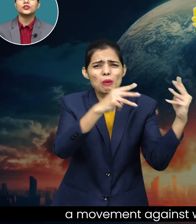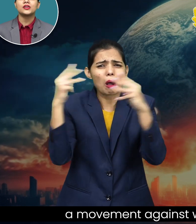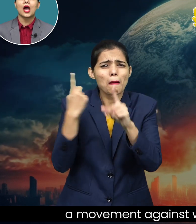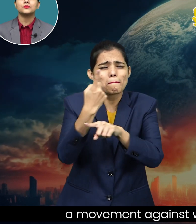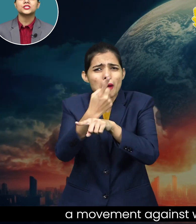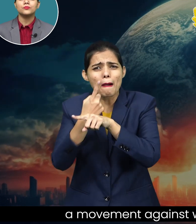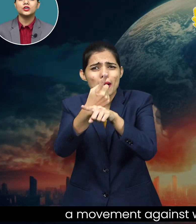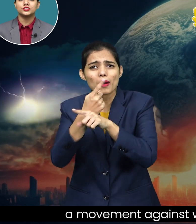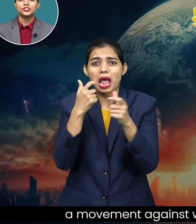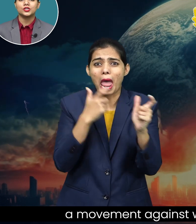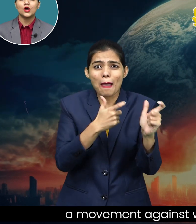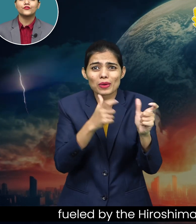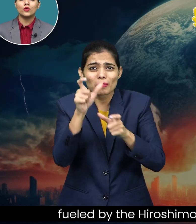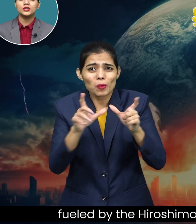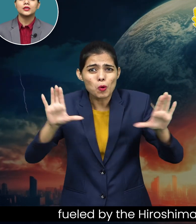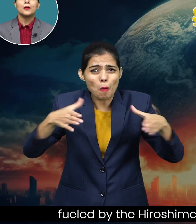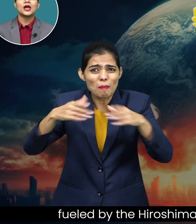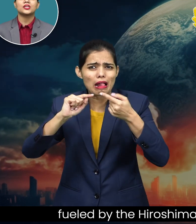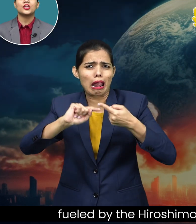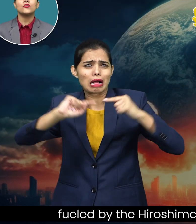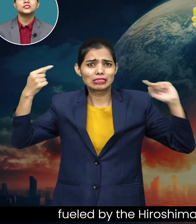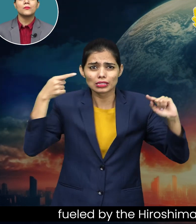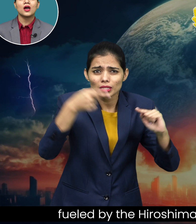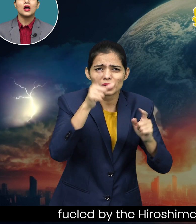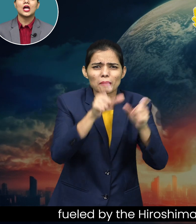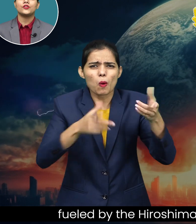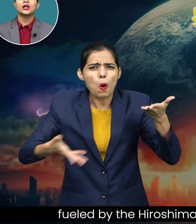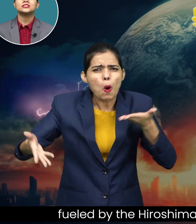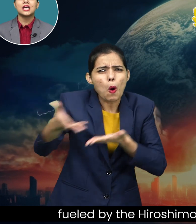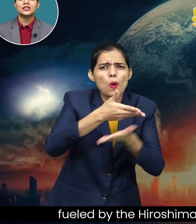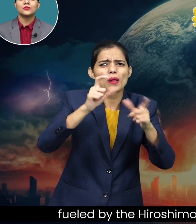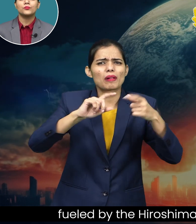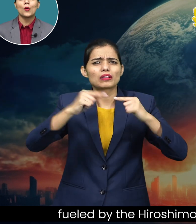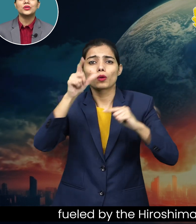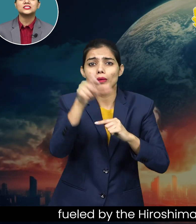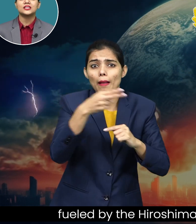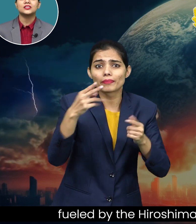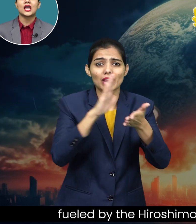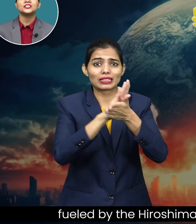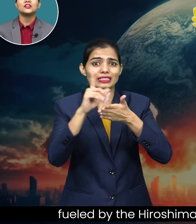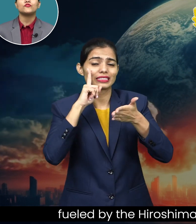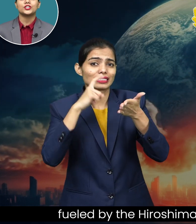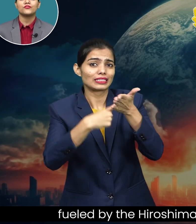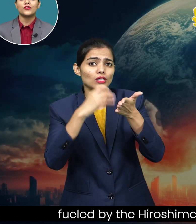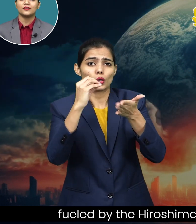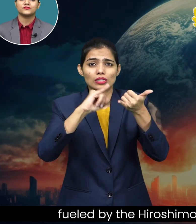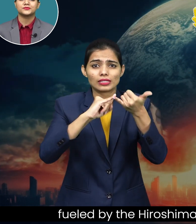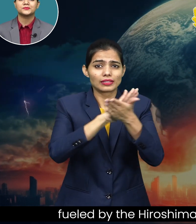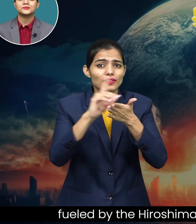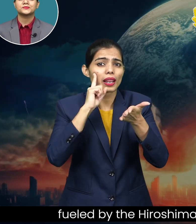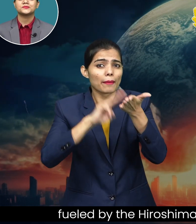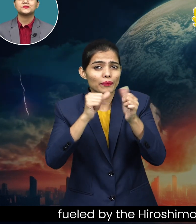and nuclear arms emerged, fueled by the Hiroshima and Nagasaki bombings in